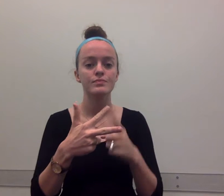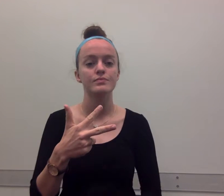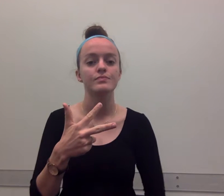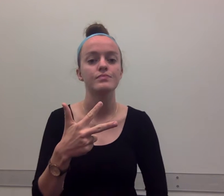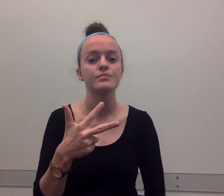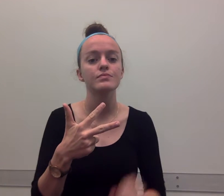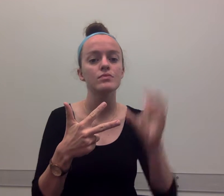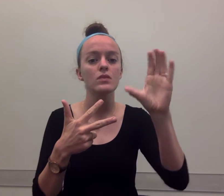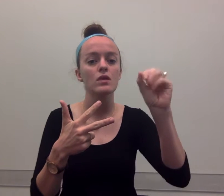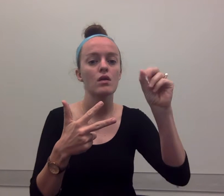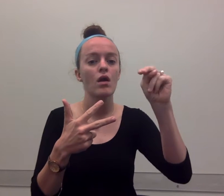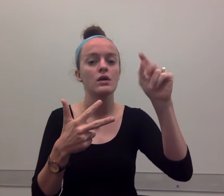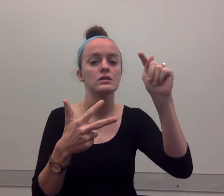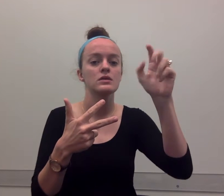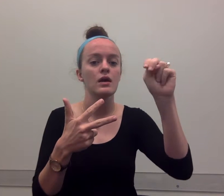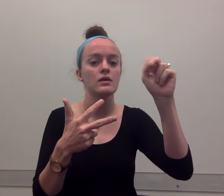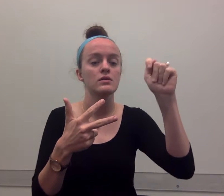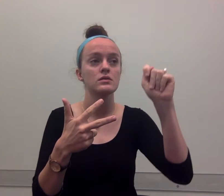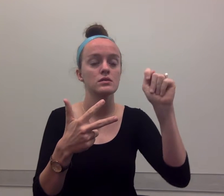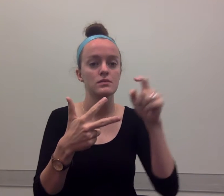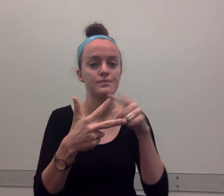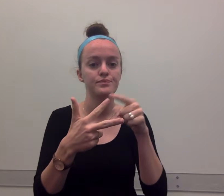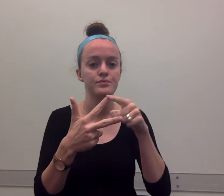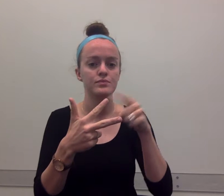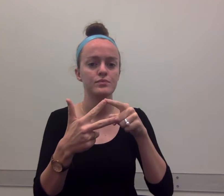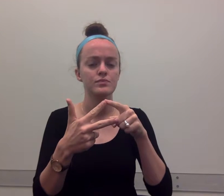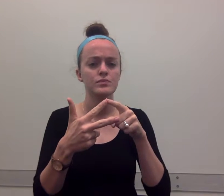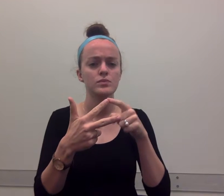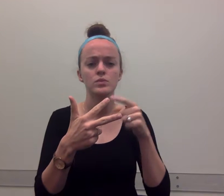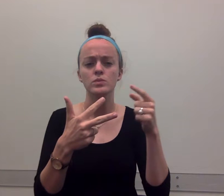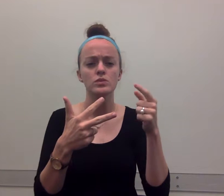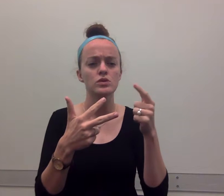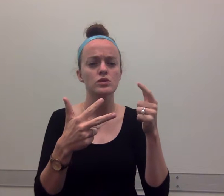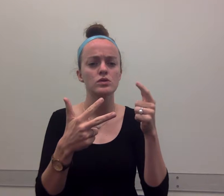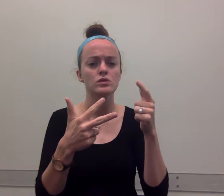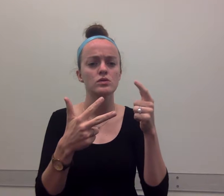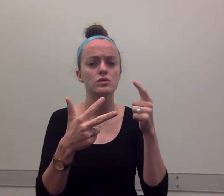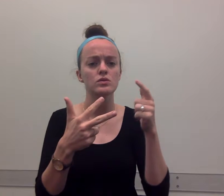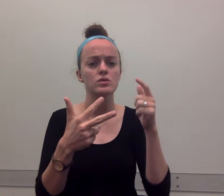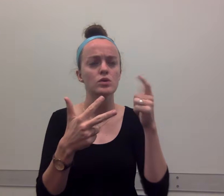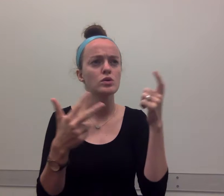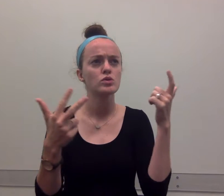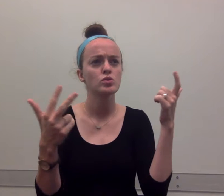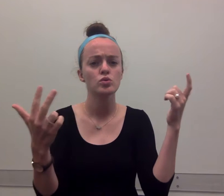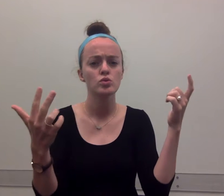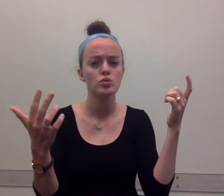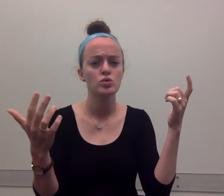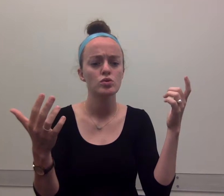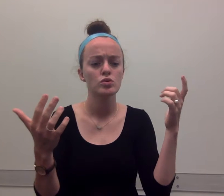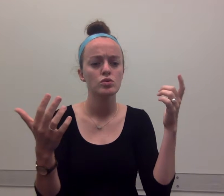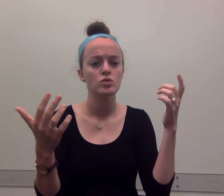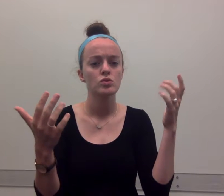is the content. The content is simply the what. What information are you going to provide during